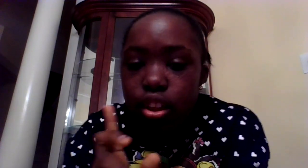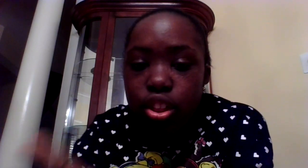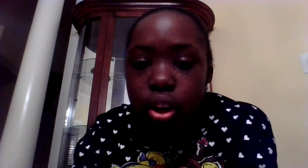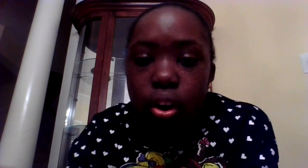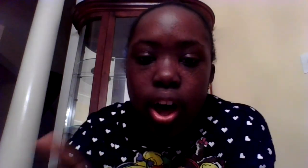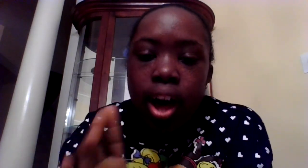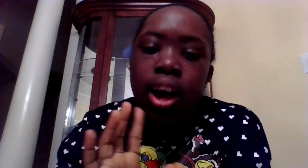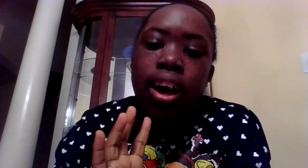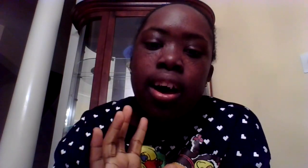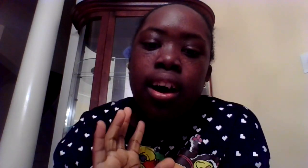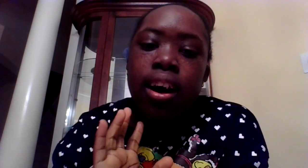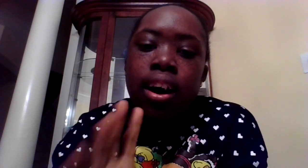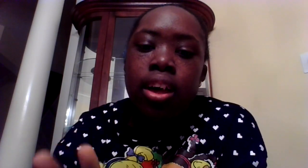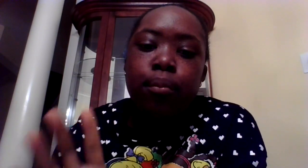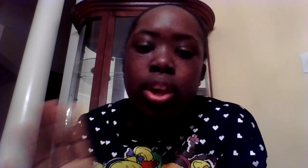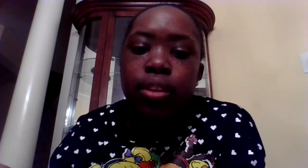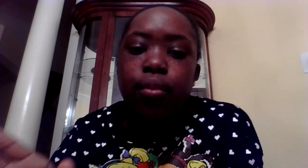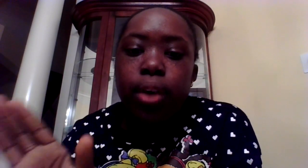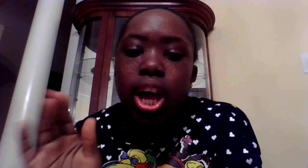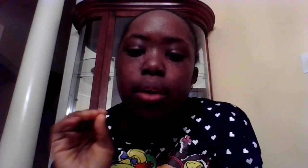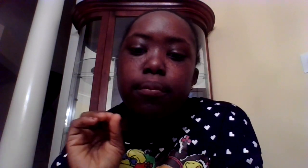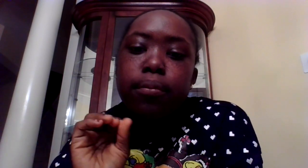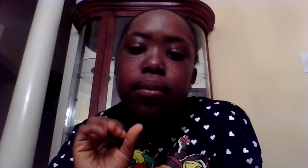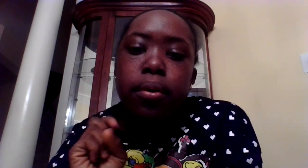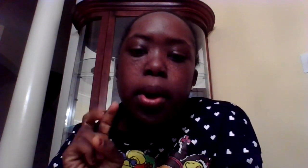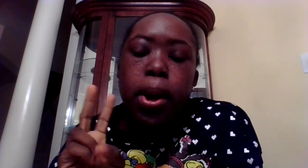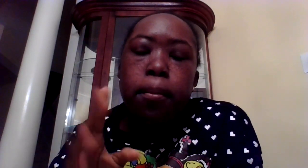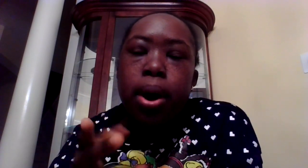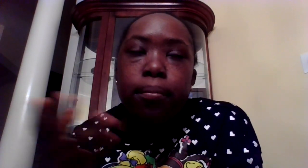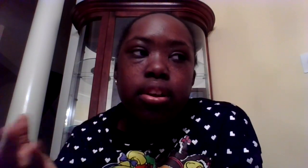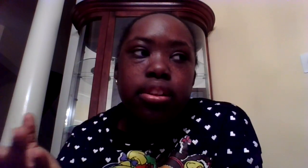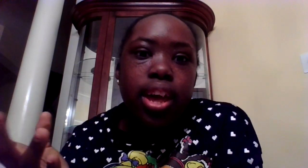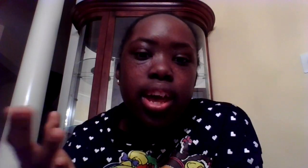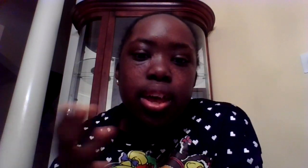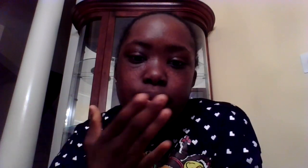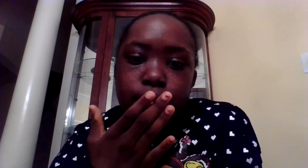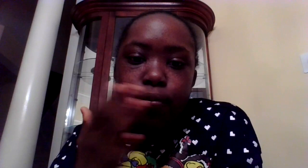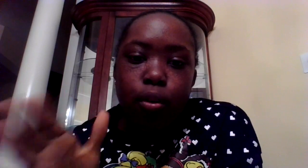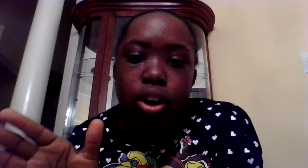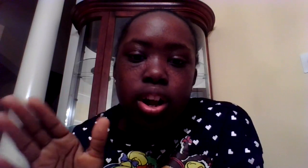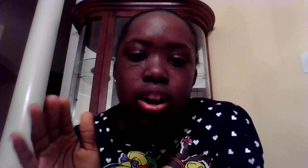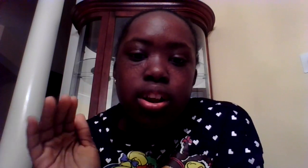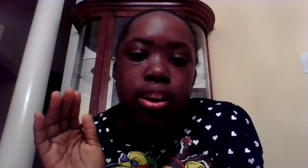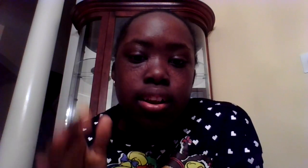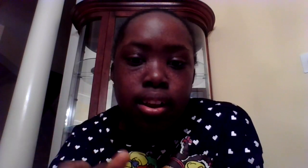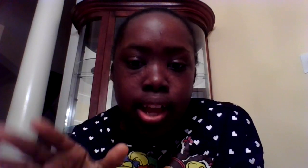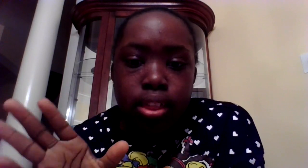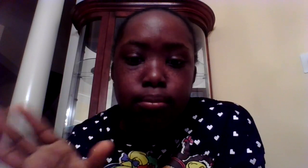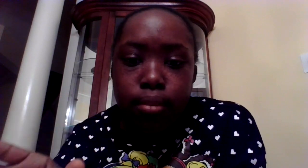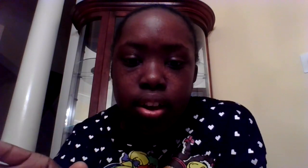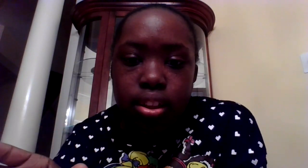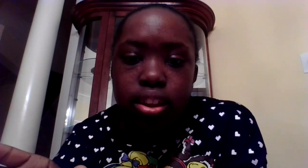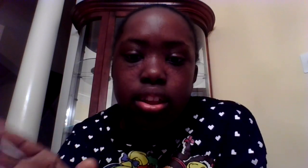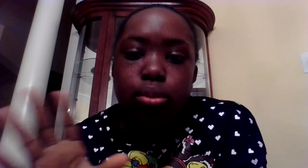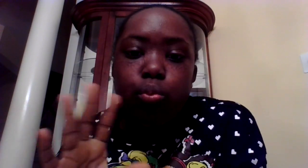So I am waiting for my birthday for next month. Just